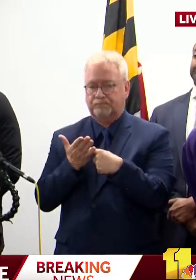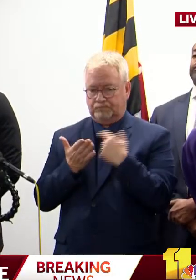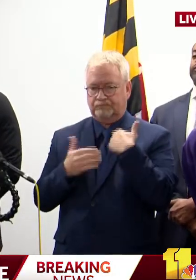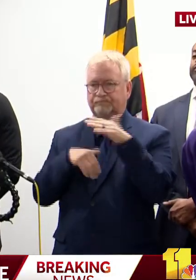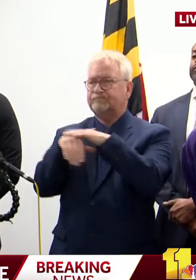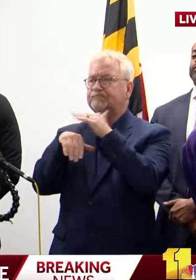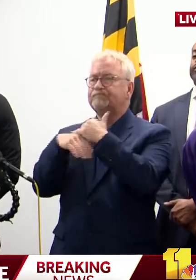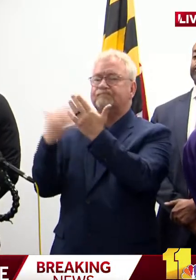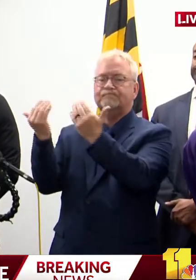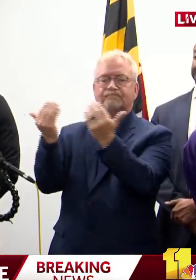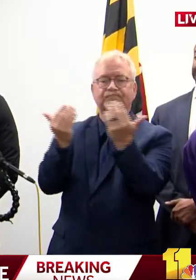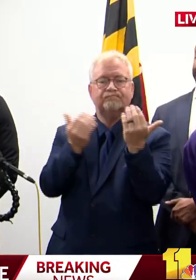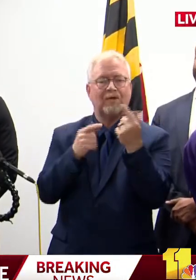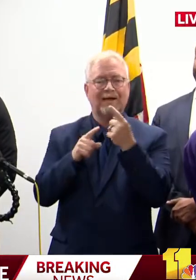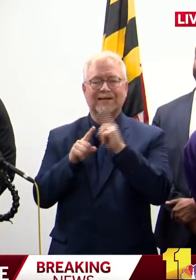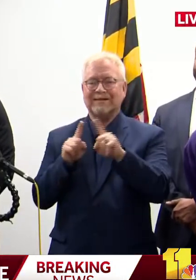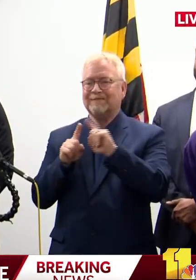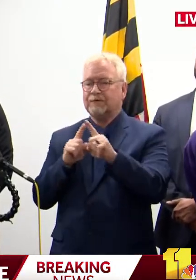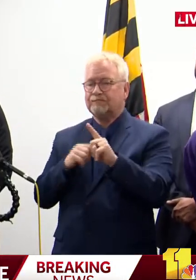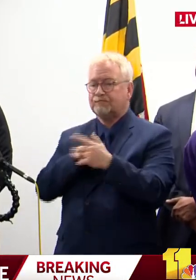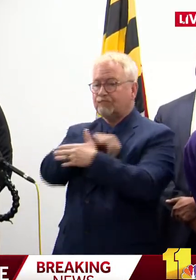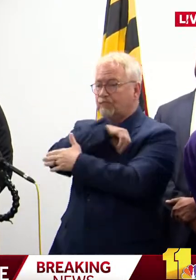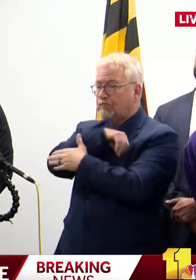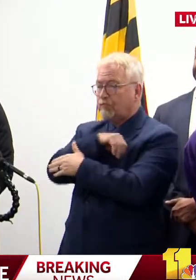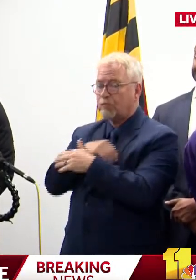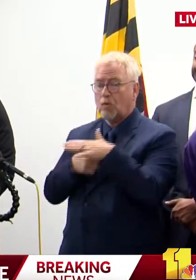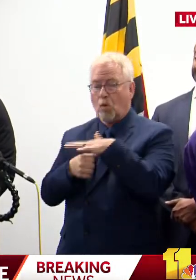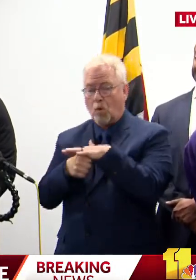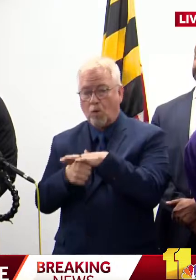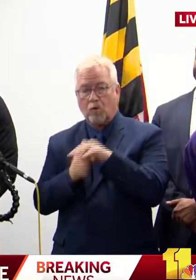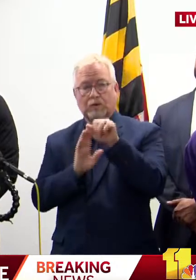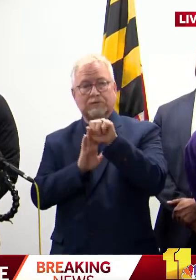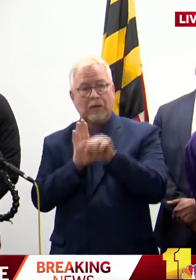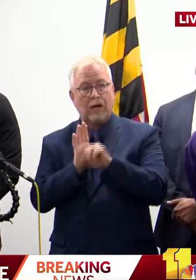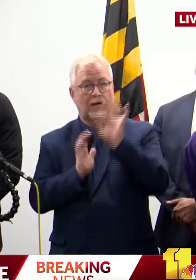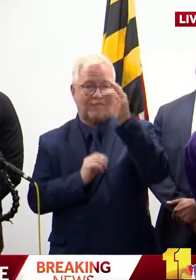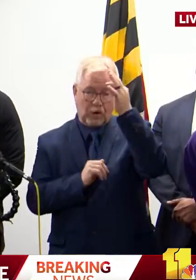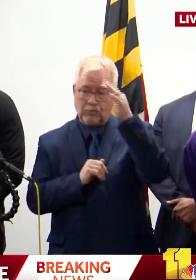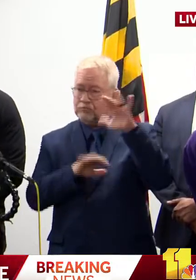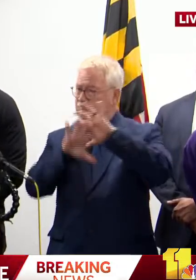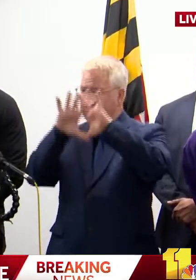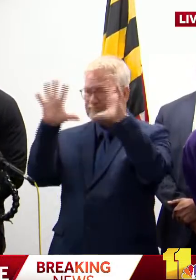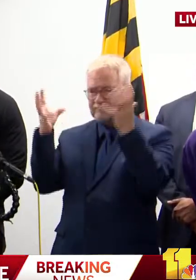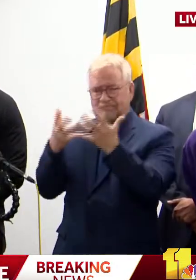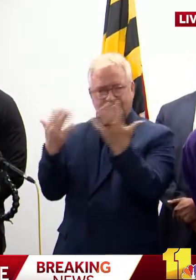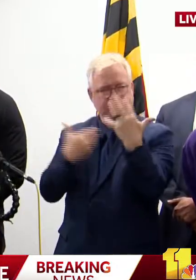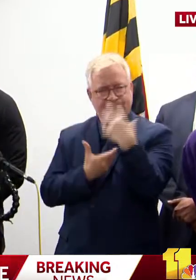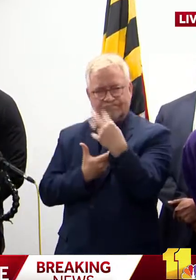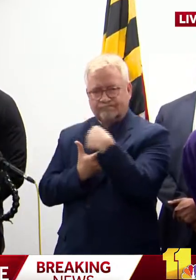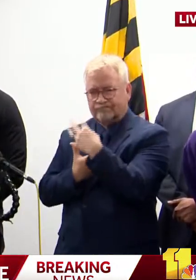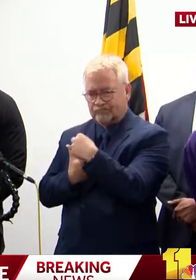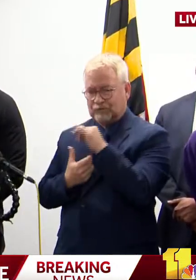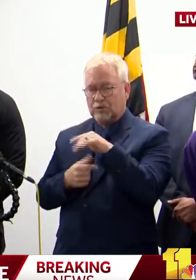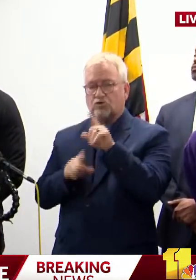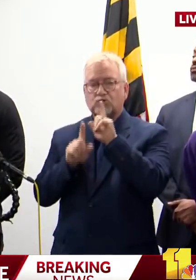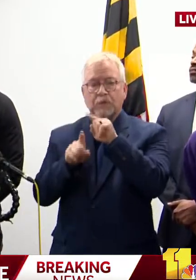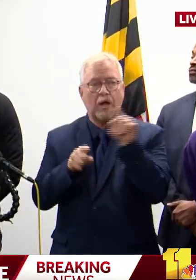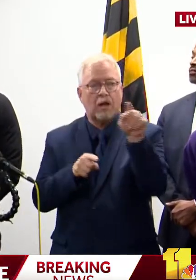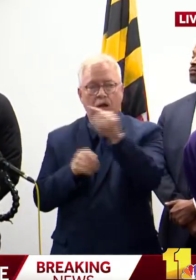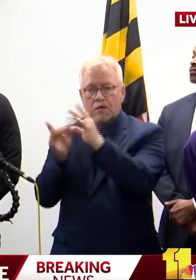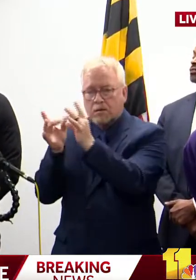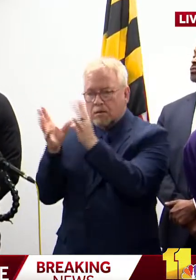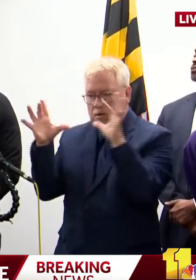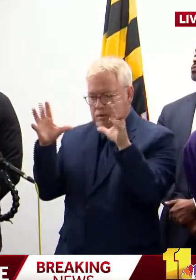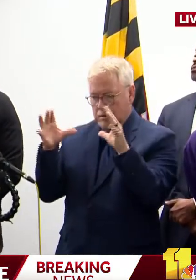levels of government and society to make sure that we are moving forward collectively with our response.